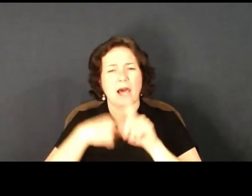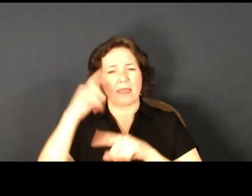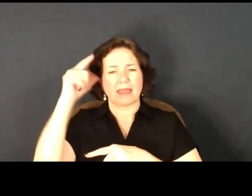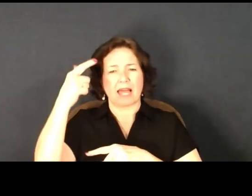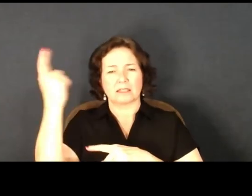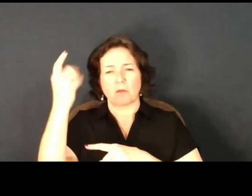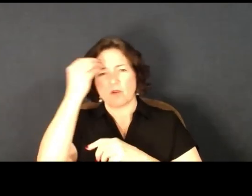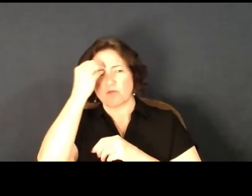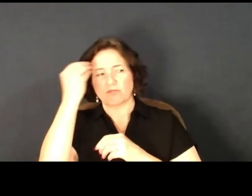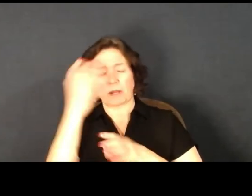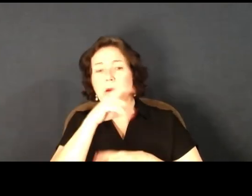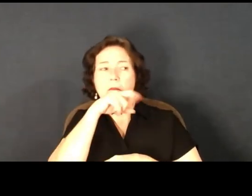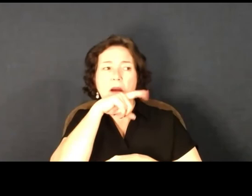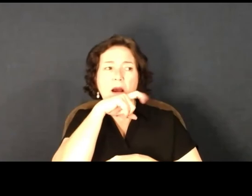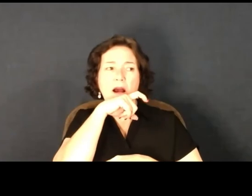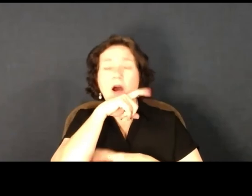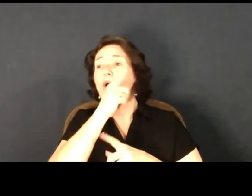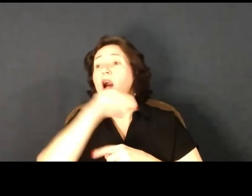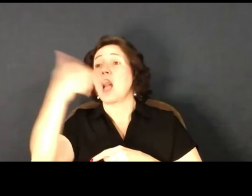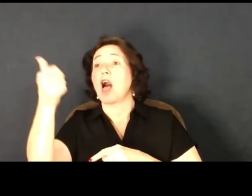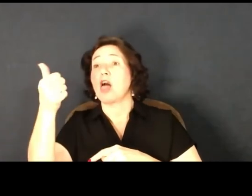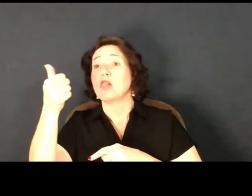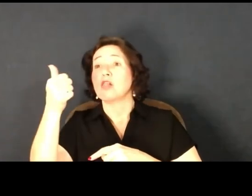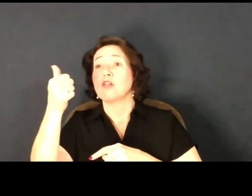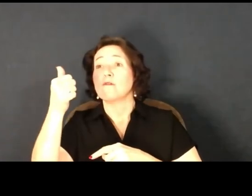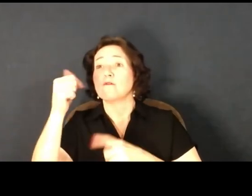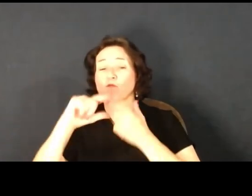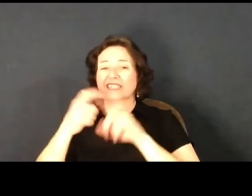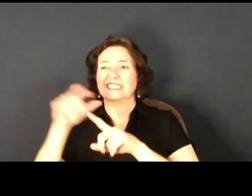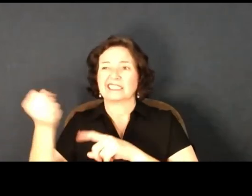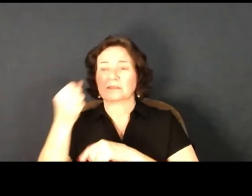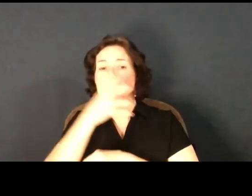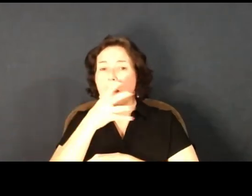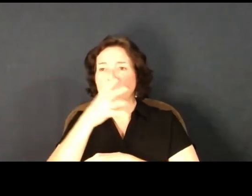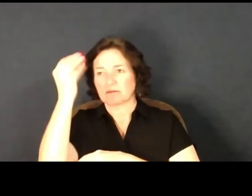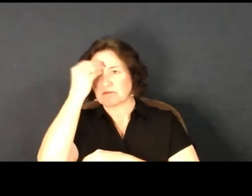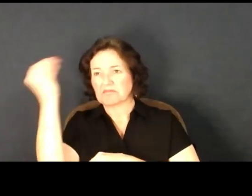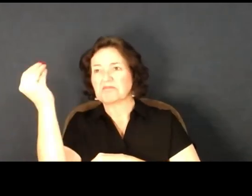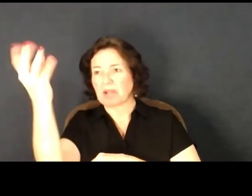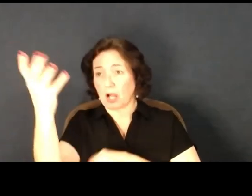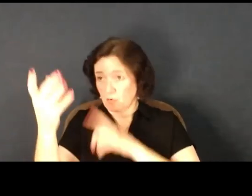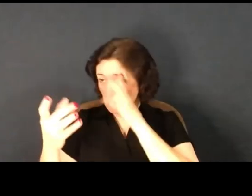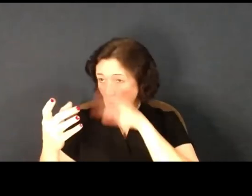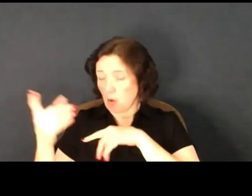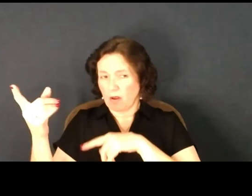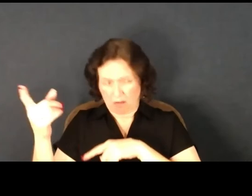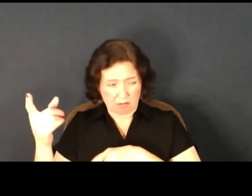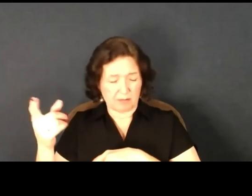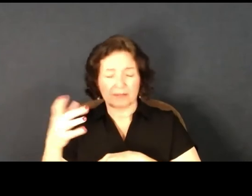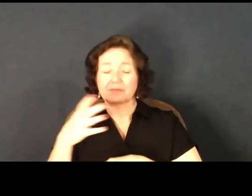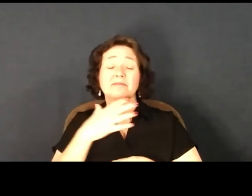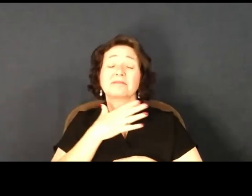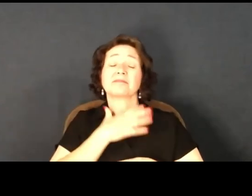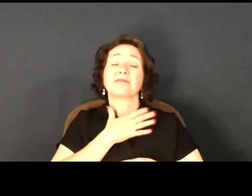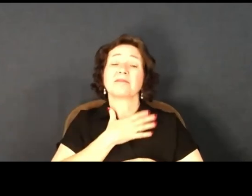the friend, by the mother of one of his friends. And our mother lived under the influence